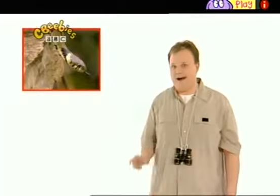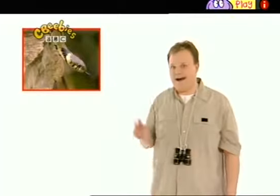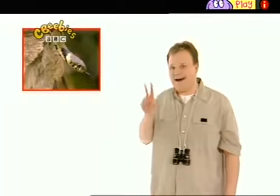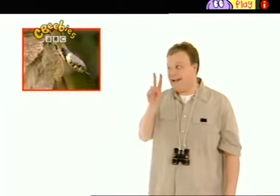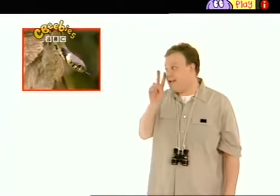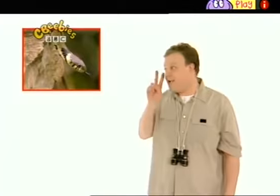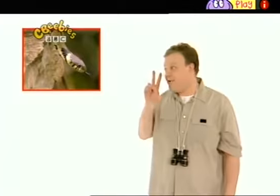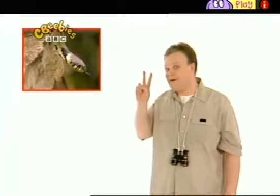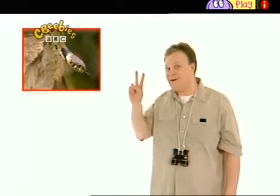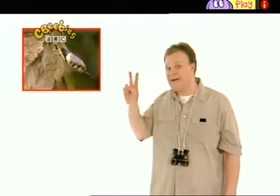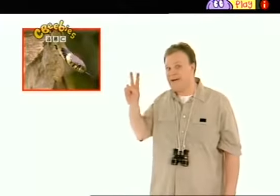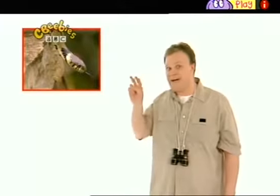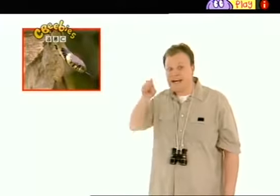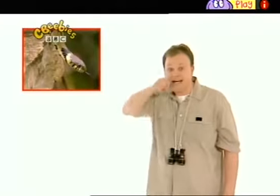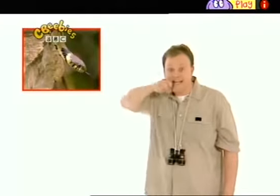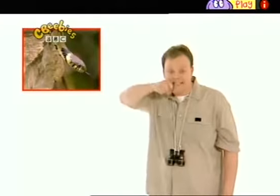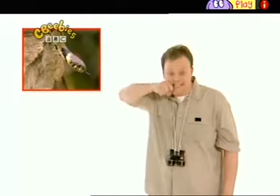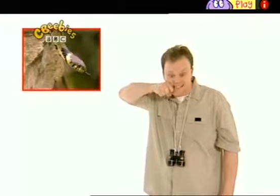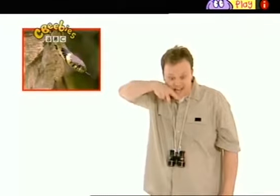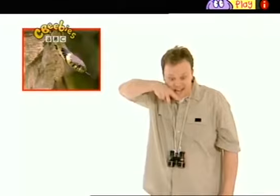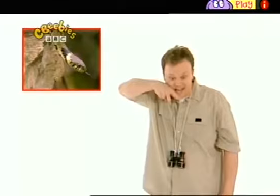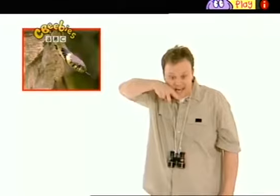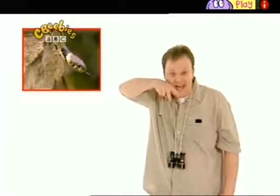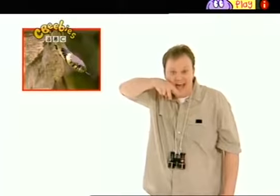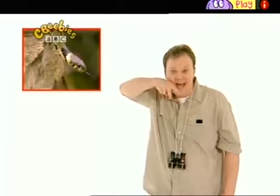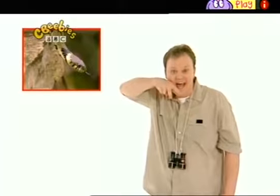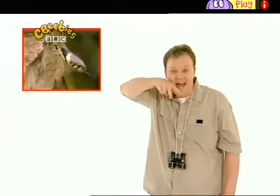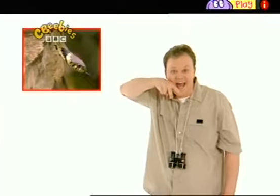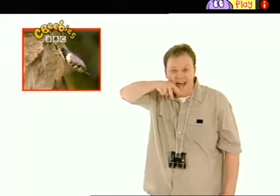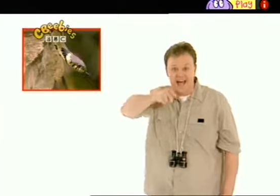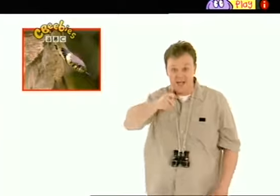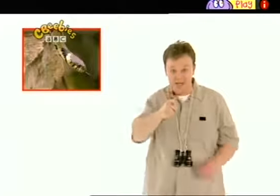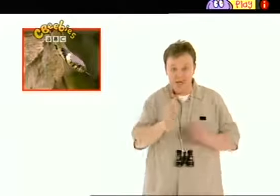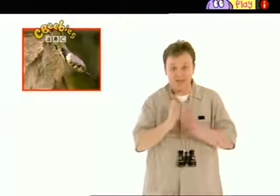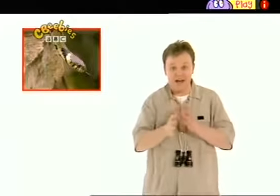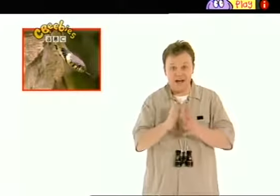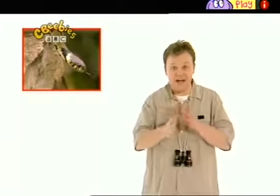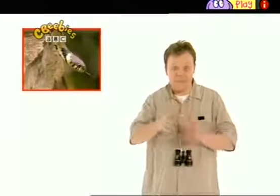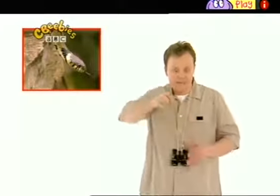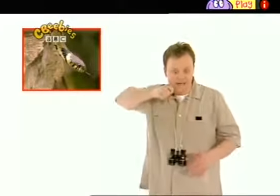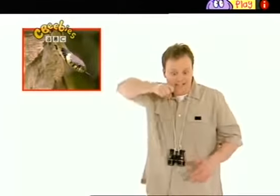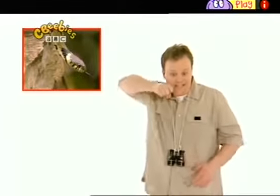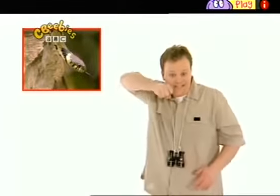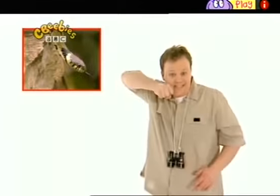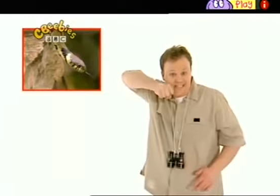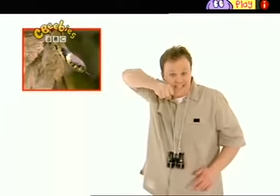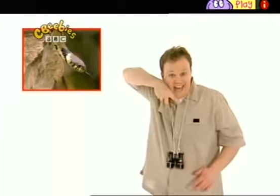Ah, look, snake. You sign